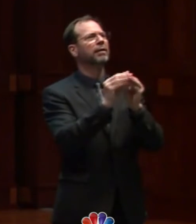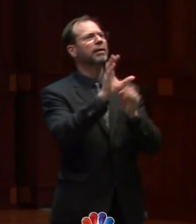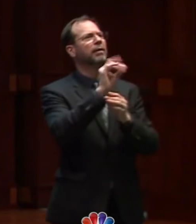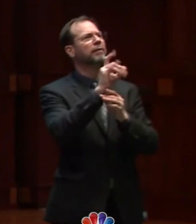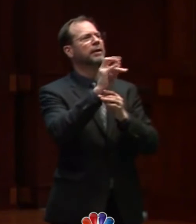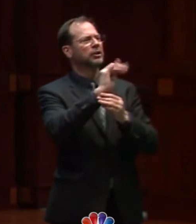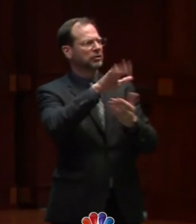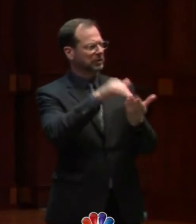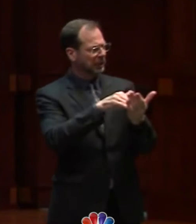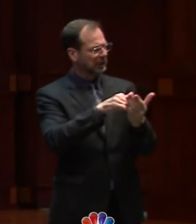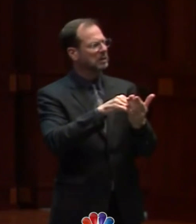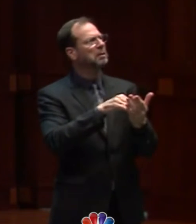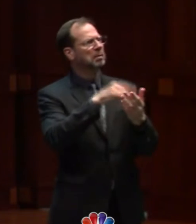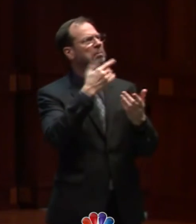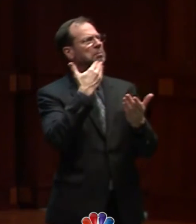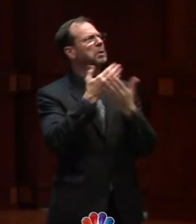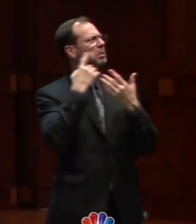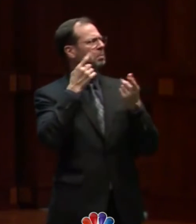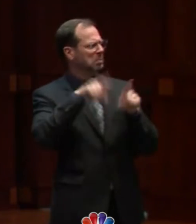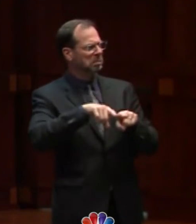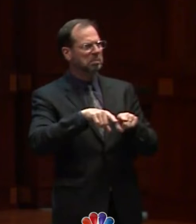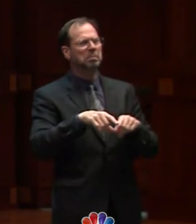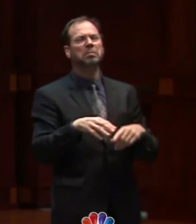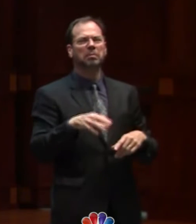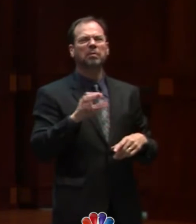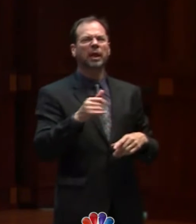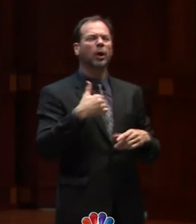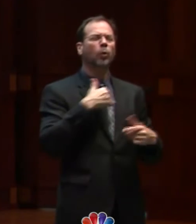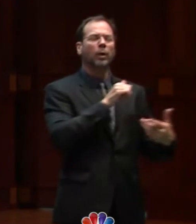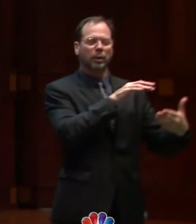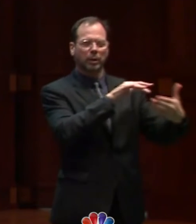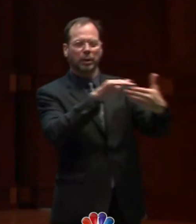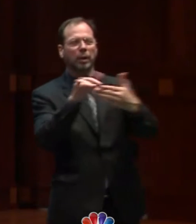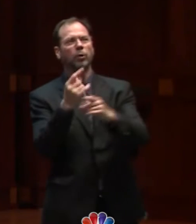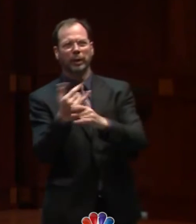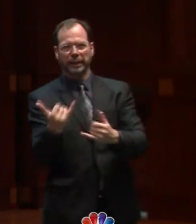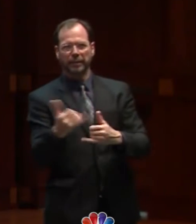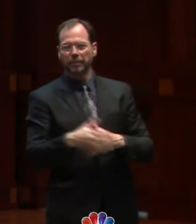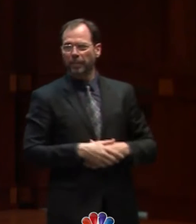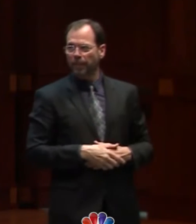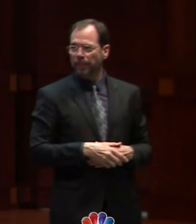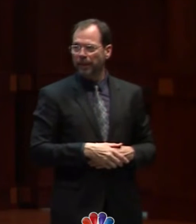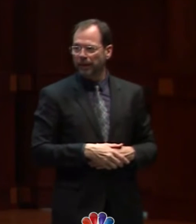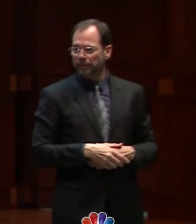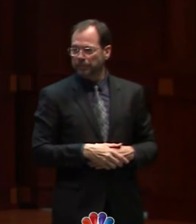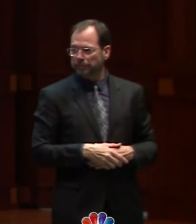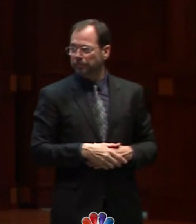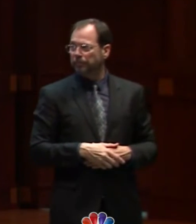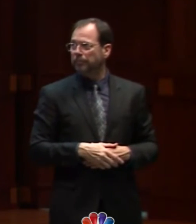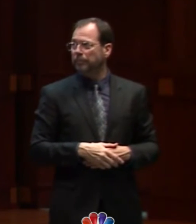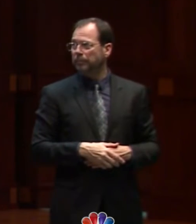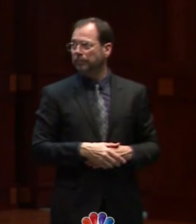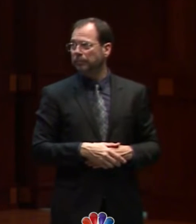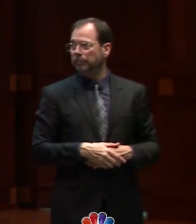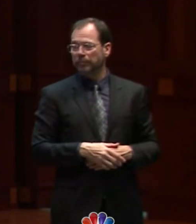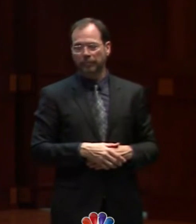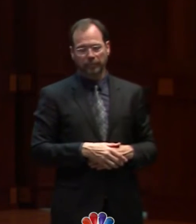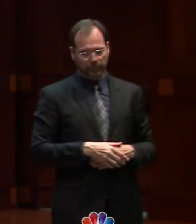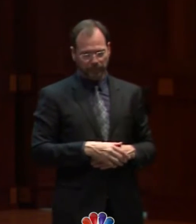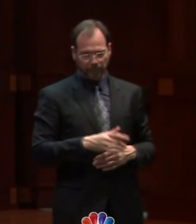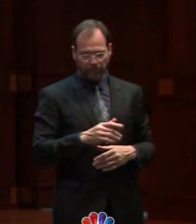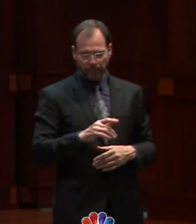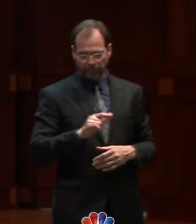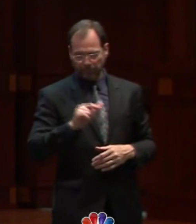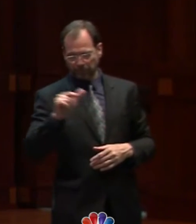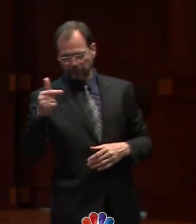well for that type of a thing, and all those things are kind of being assessed right now. So one thing, and I'll let you, why don't you go ahead and